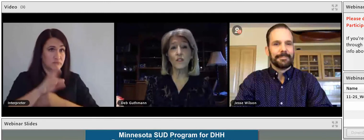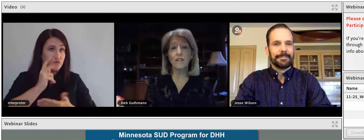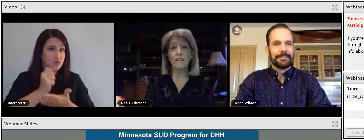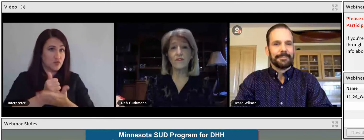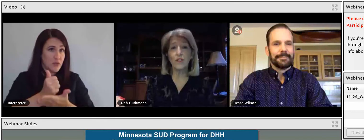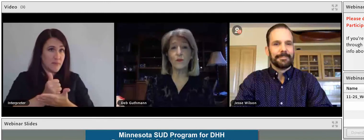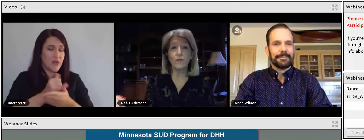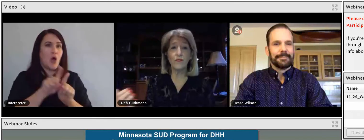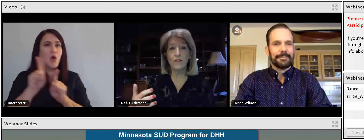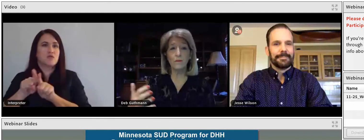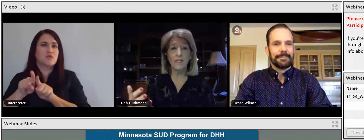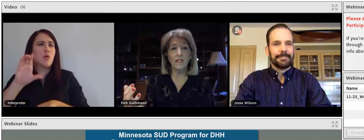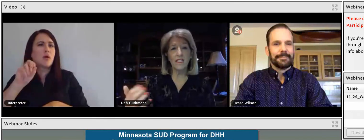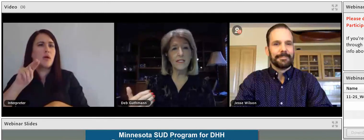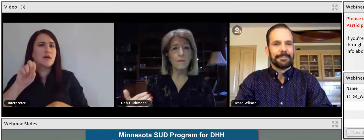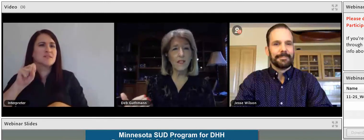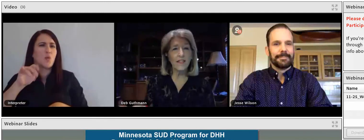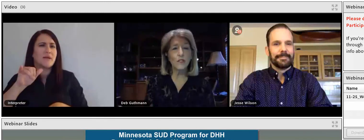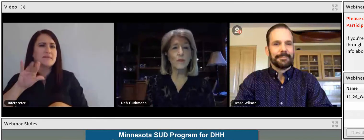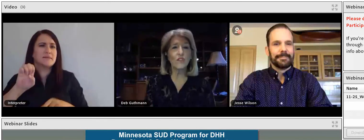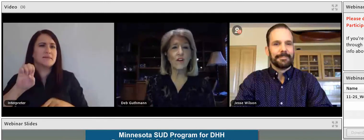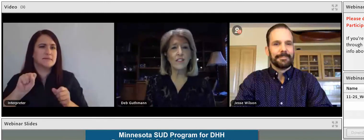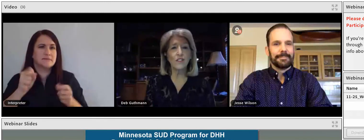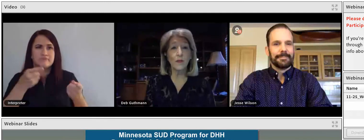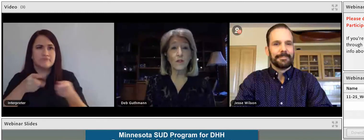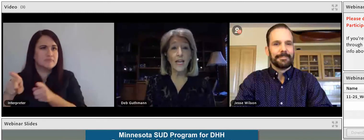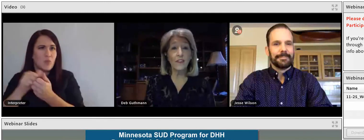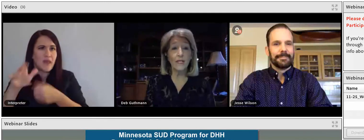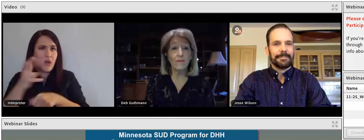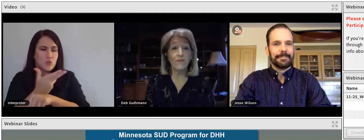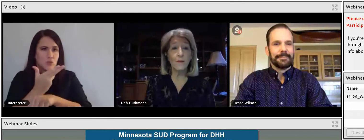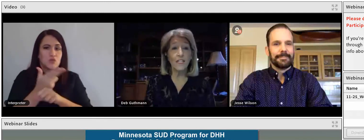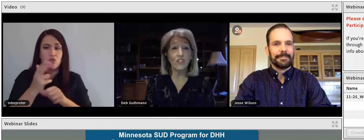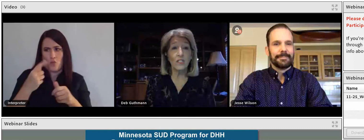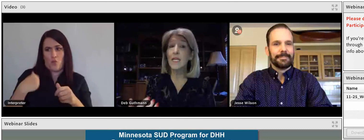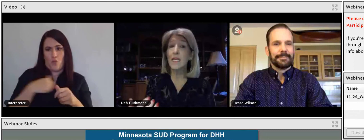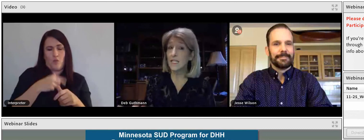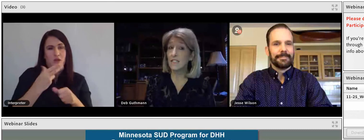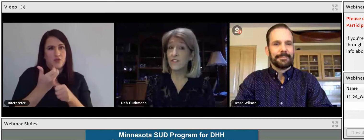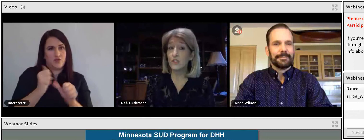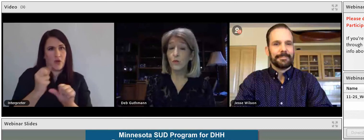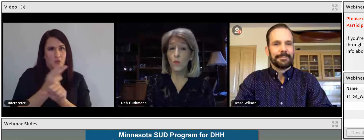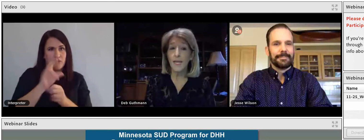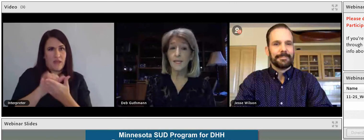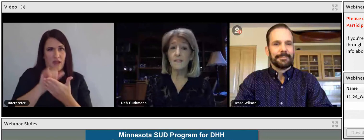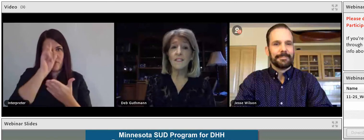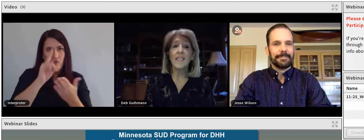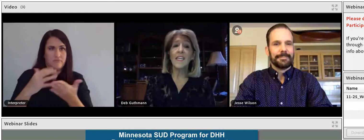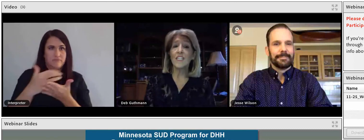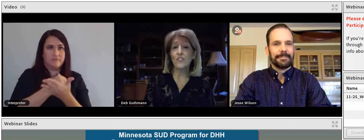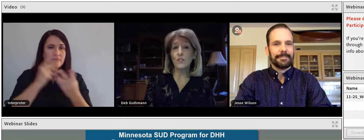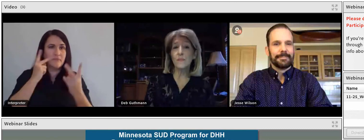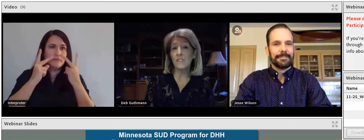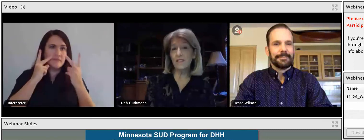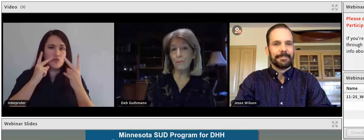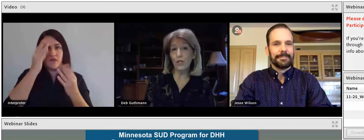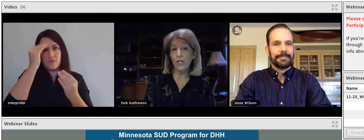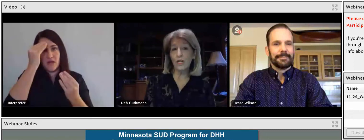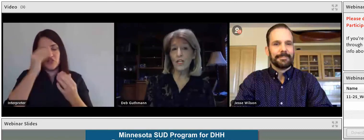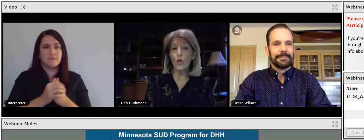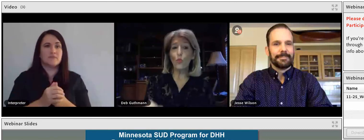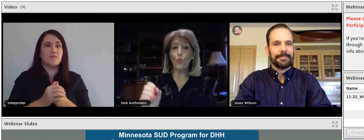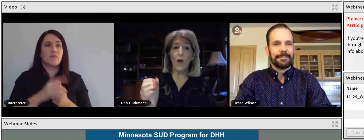and consequences of use. Those are basically some of the things we try and do when we're gathering information in a visual way. In terms